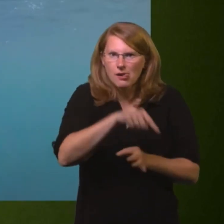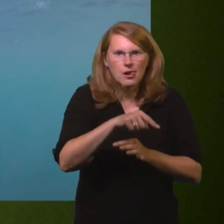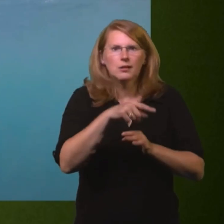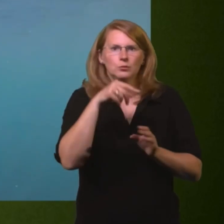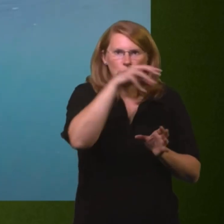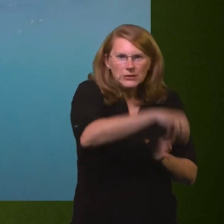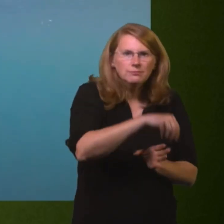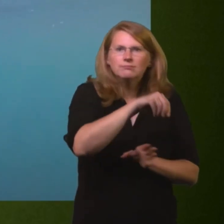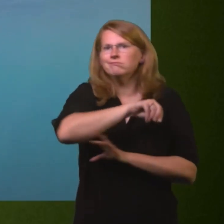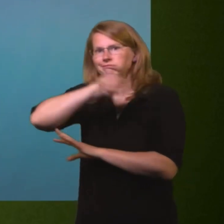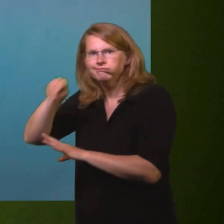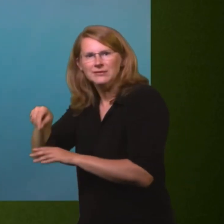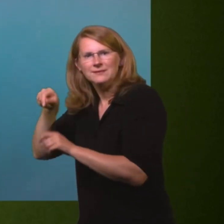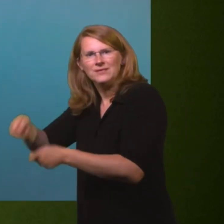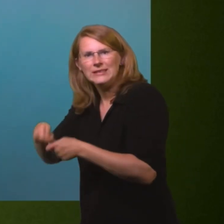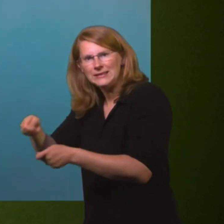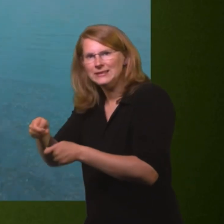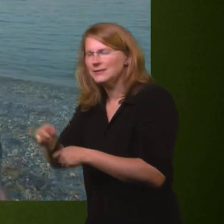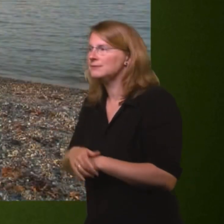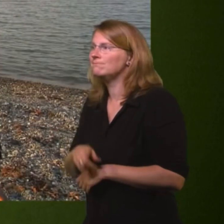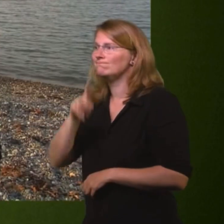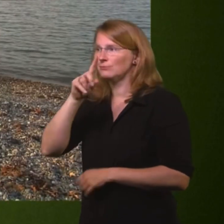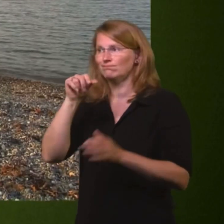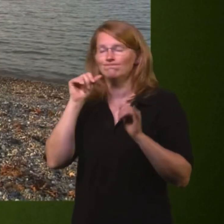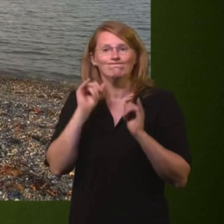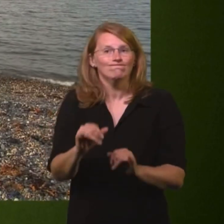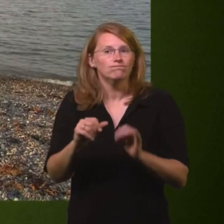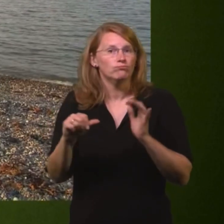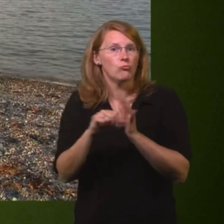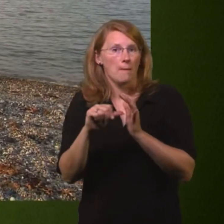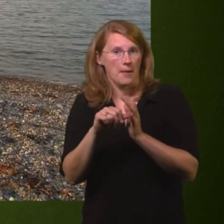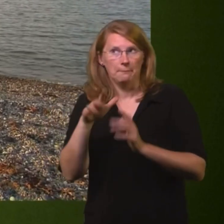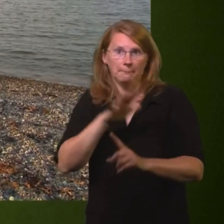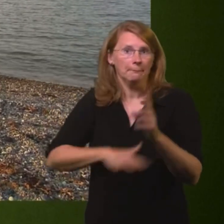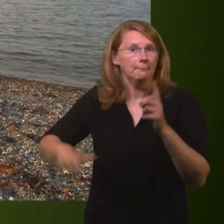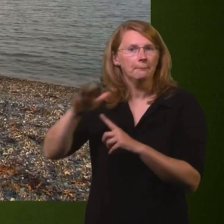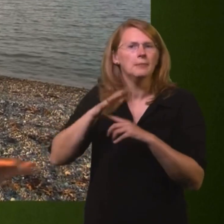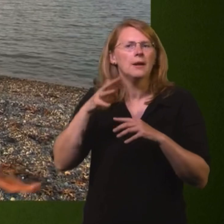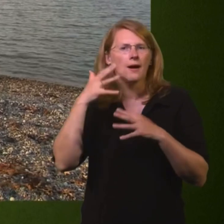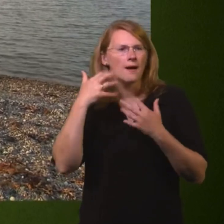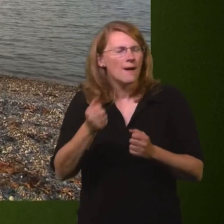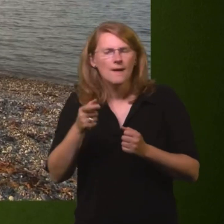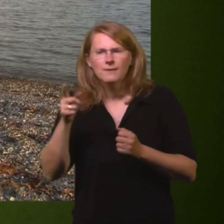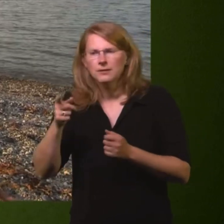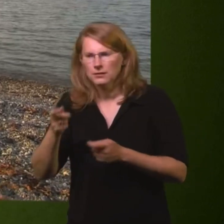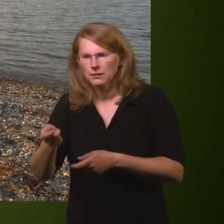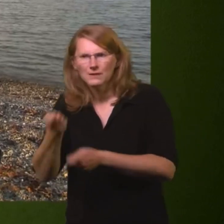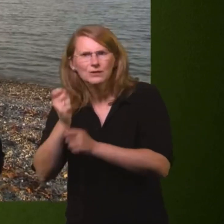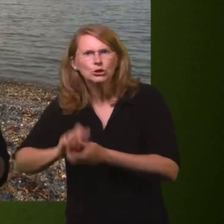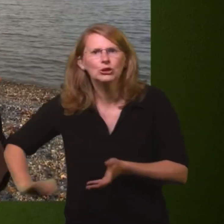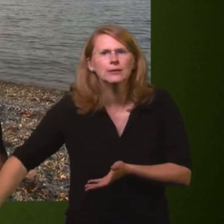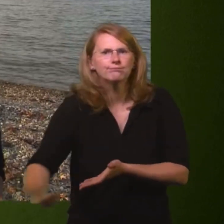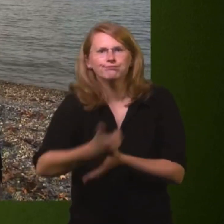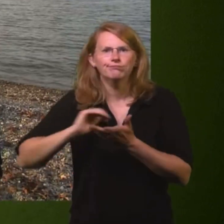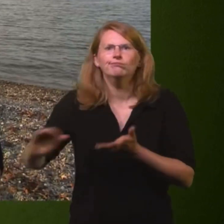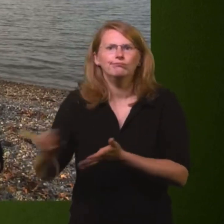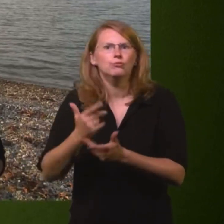sand eel numbers. However, there are threats to sand eel populations. It's a really complex mix